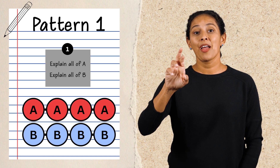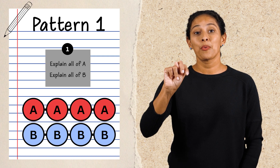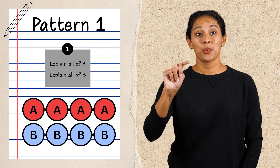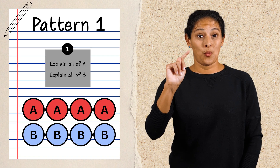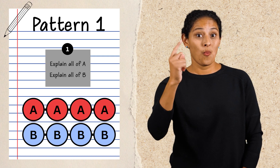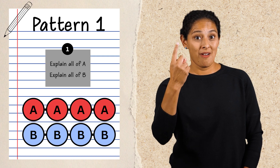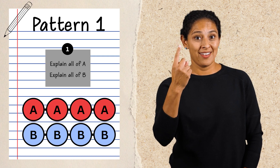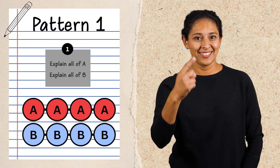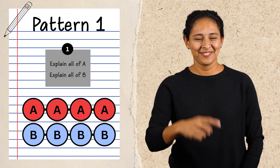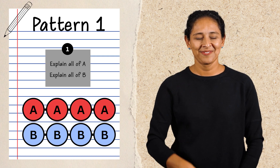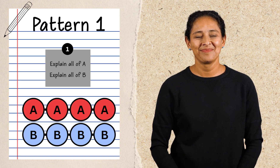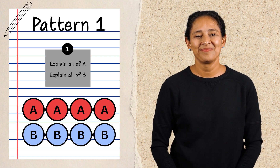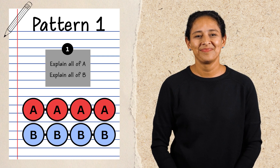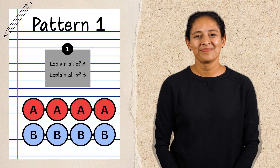Pattern 1.